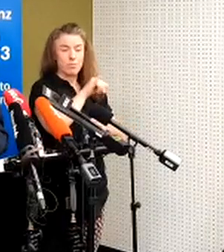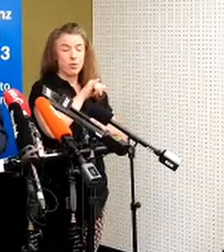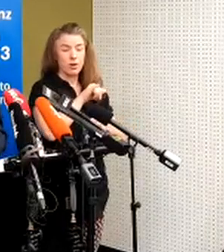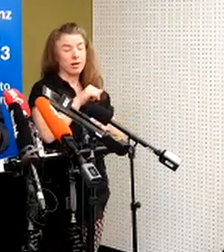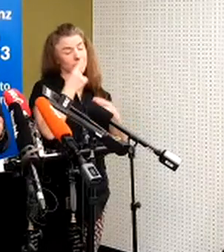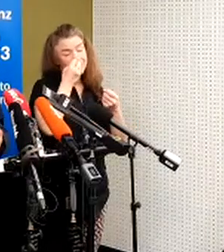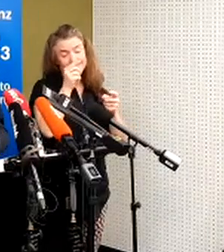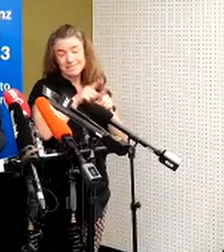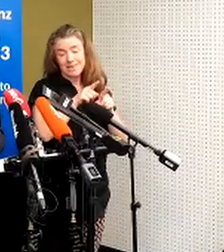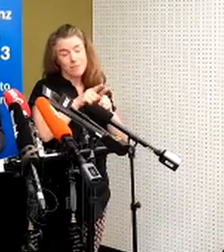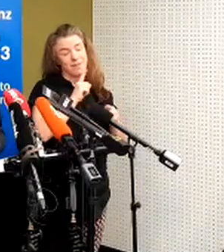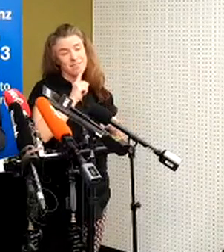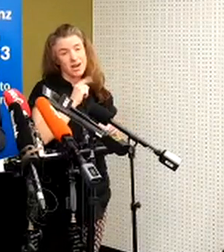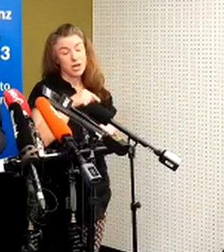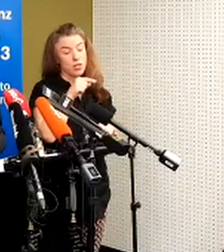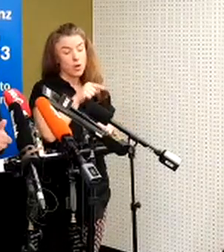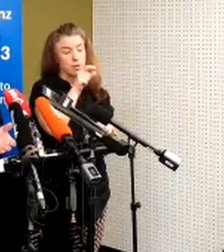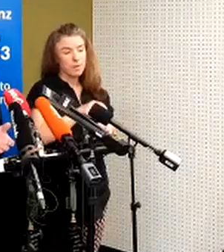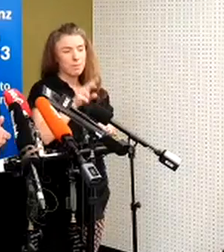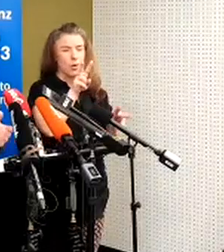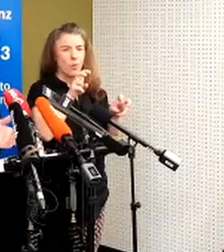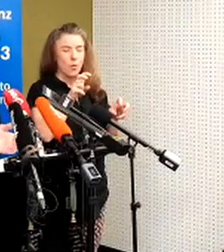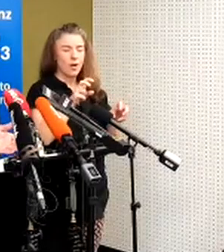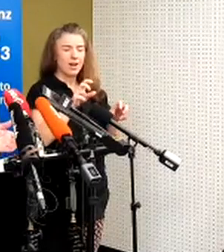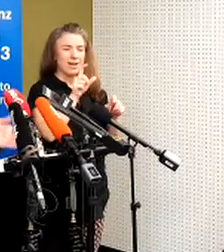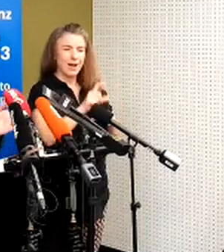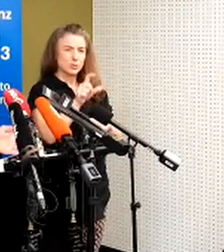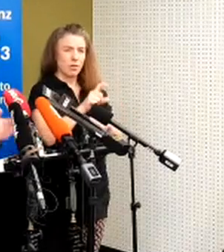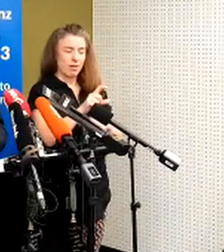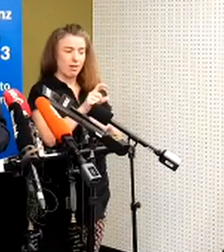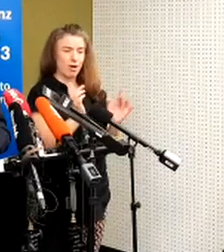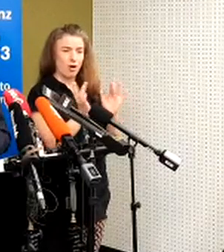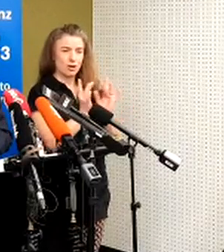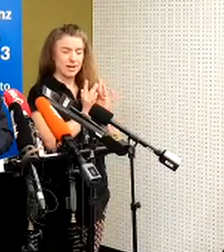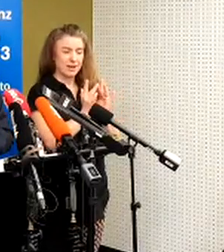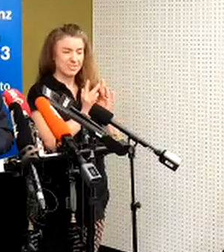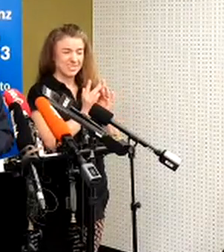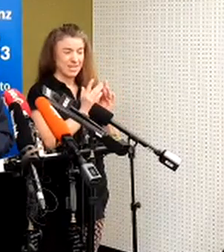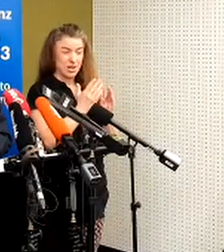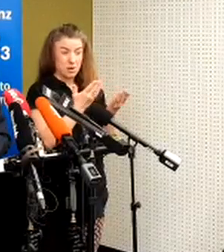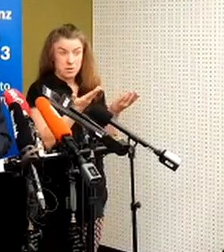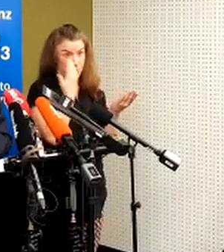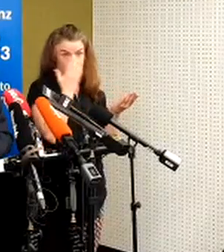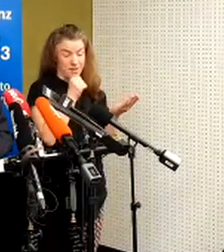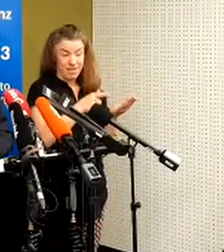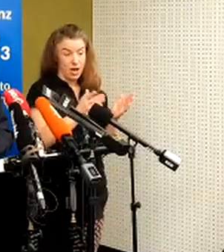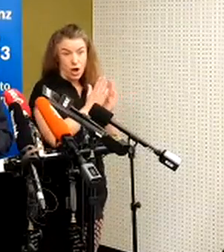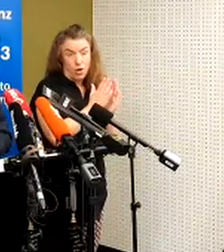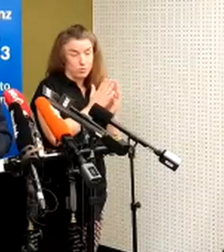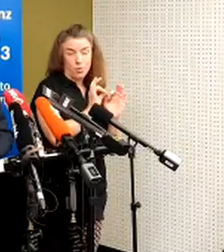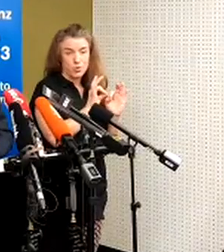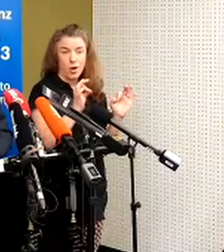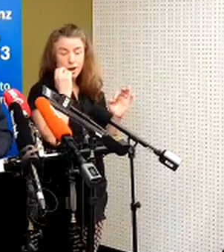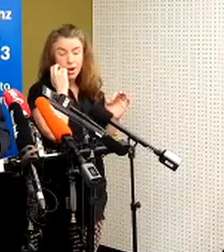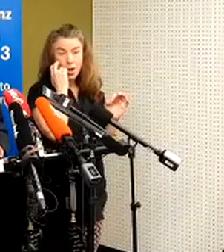to the general public. We would classify them as casual contacts. It's impossible to tell whether they might be close or casual, and they should be aware of the symptoms. All